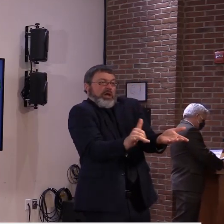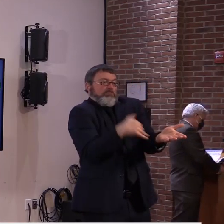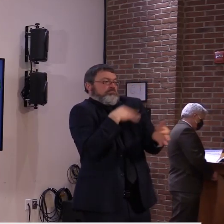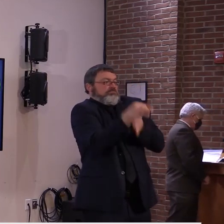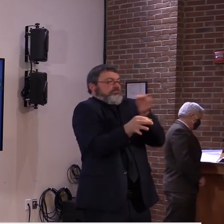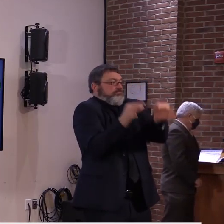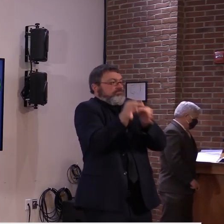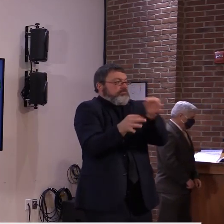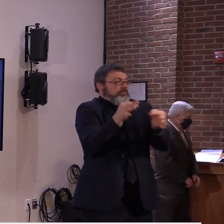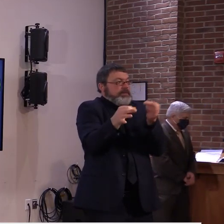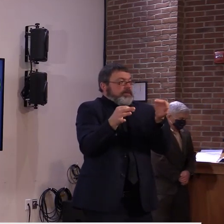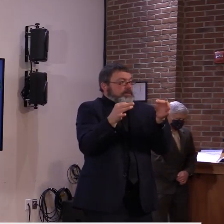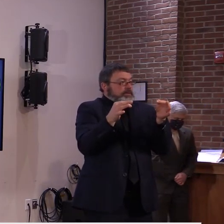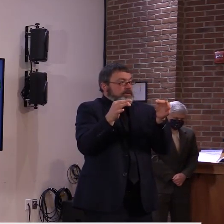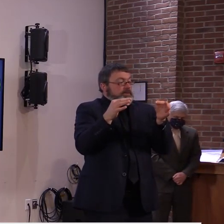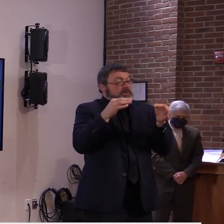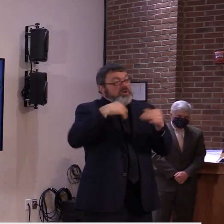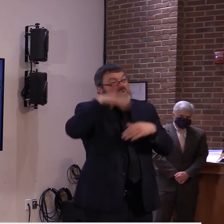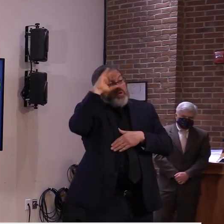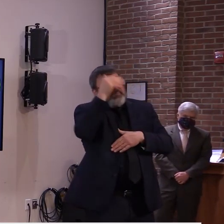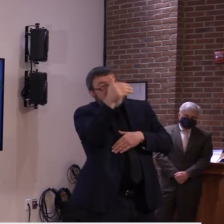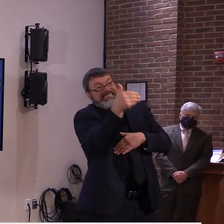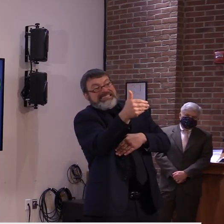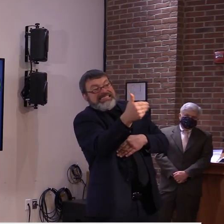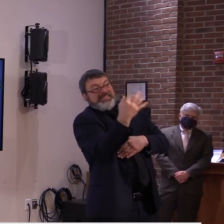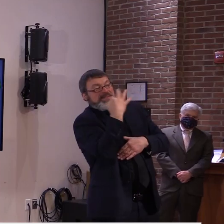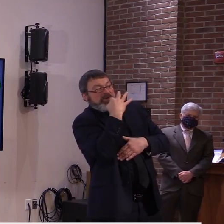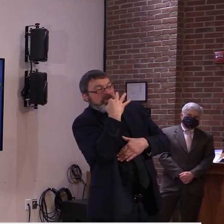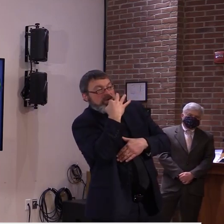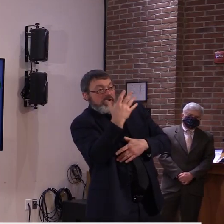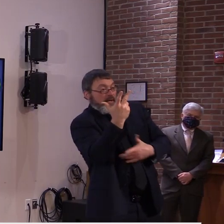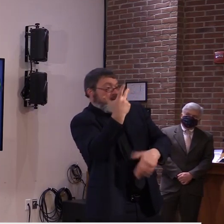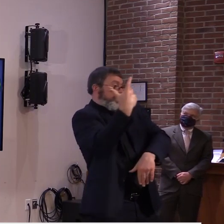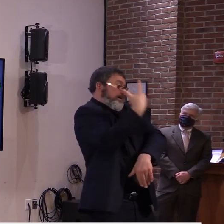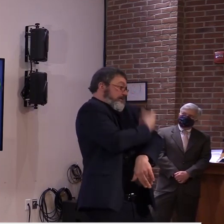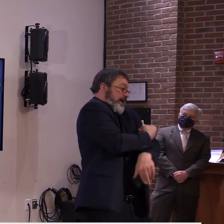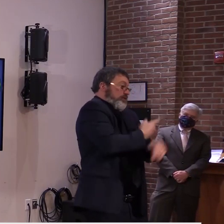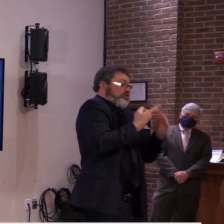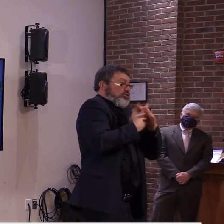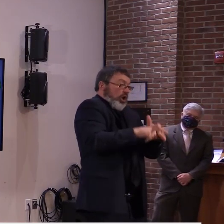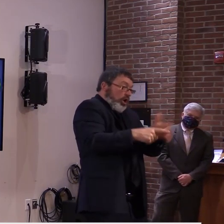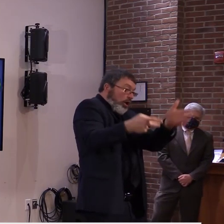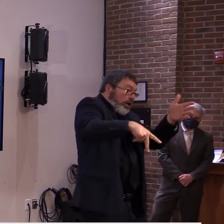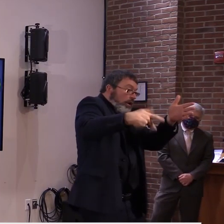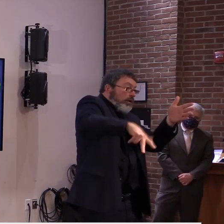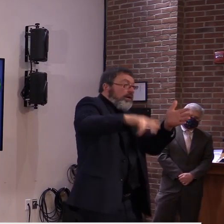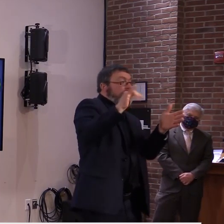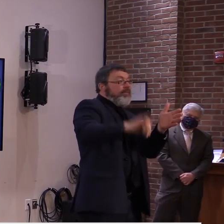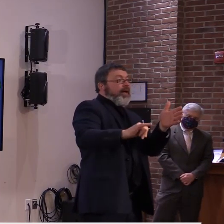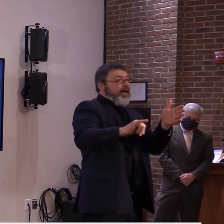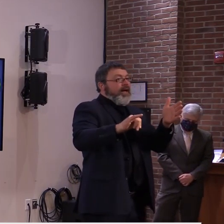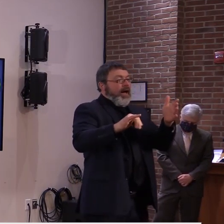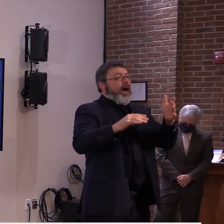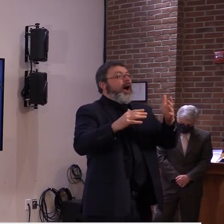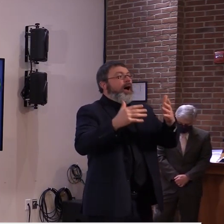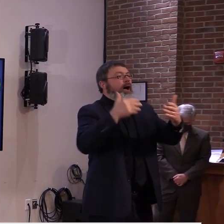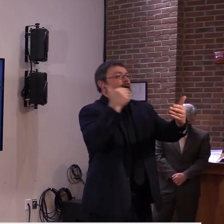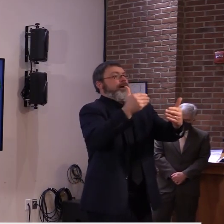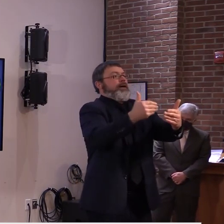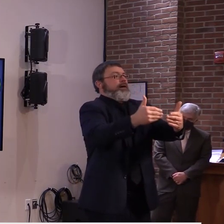people to pay attention. It may not be good news. It hasn't been all good news, and that's what we need to get across.